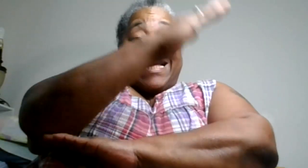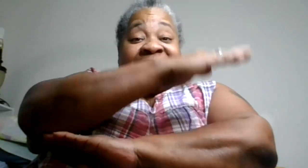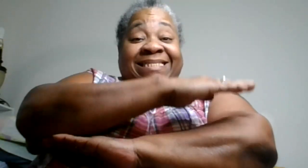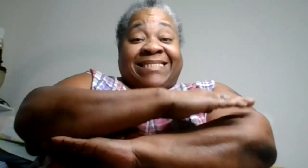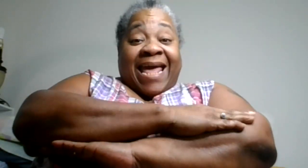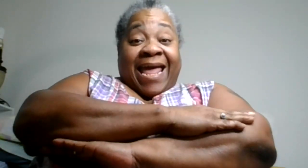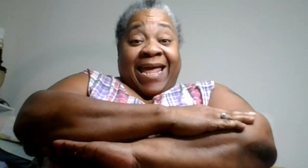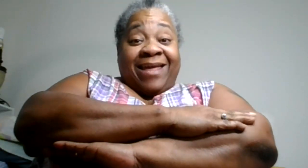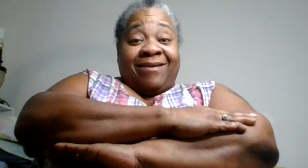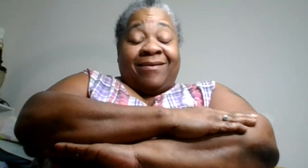day,